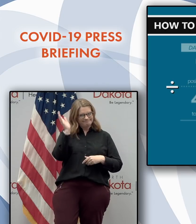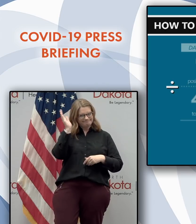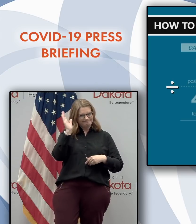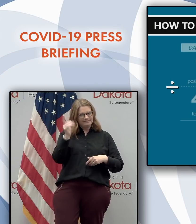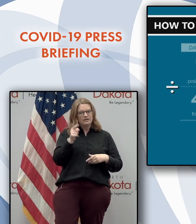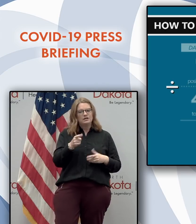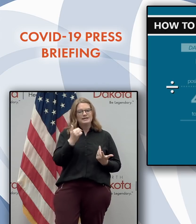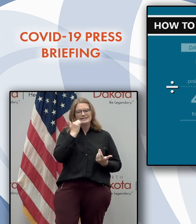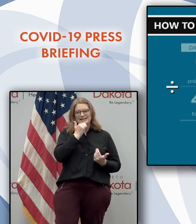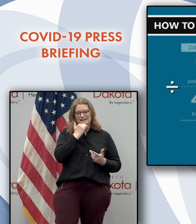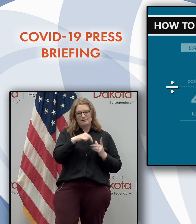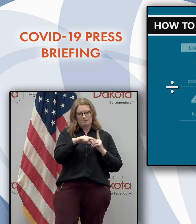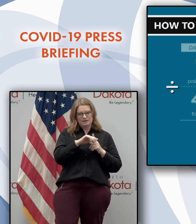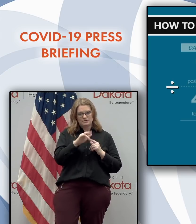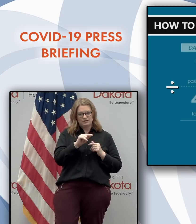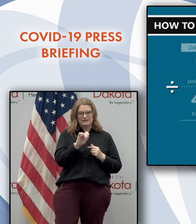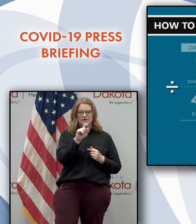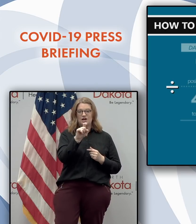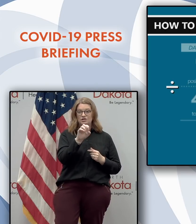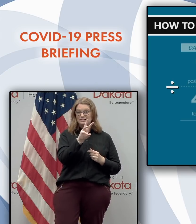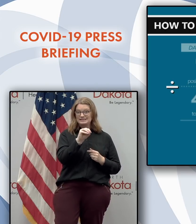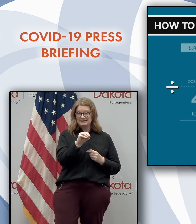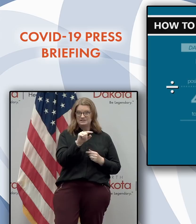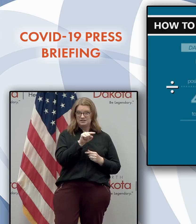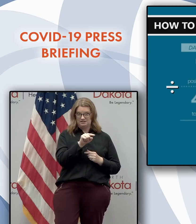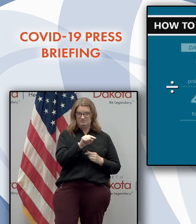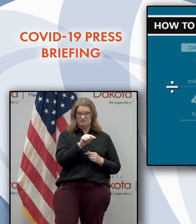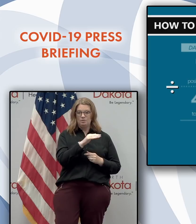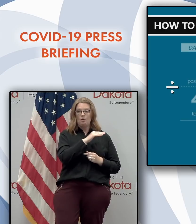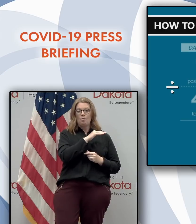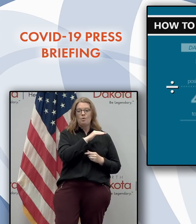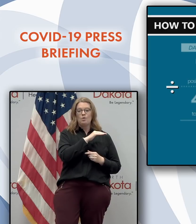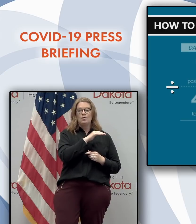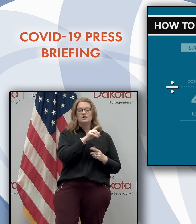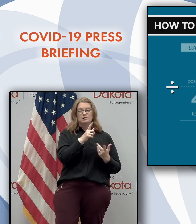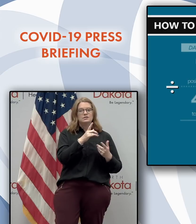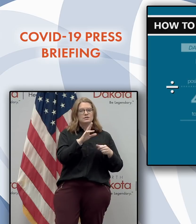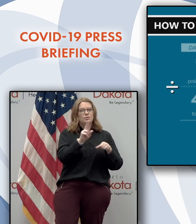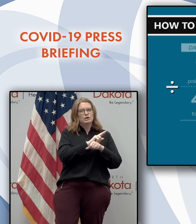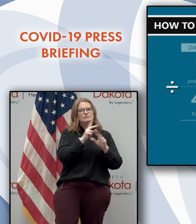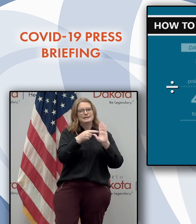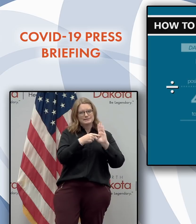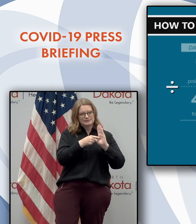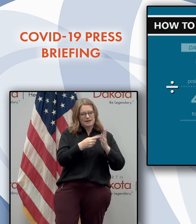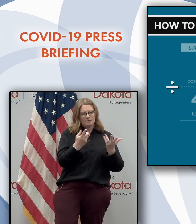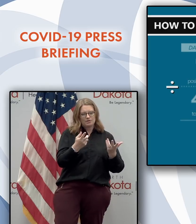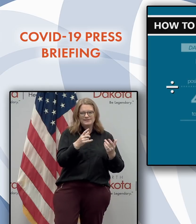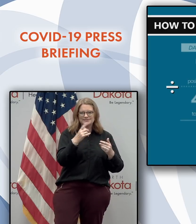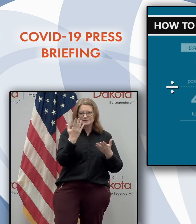rate, this is for today, the 160, which is, as I said, overstated, but we're using this as an example.